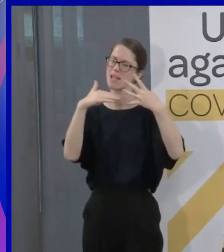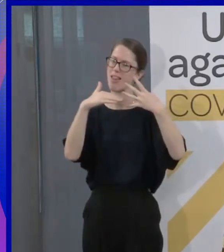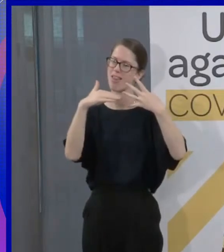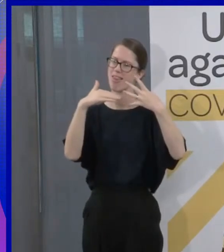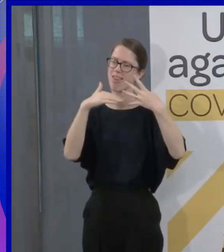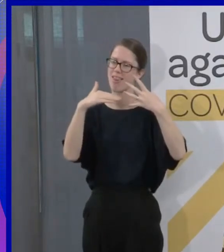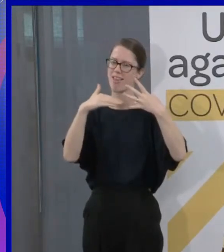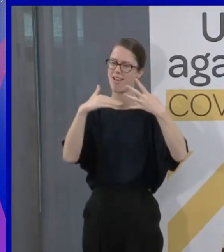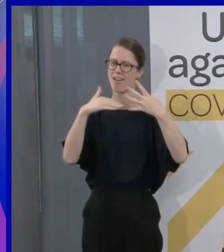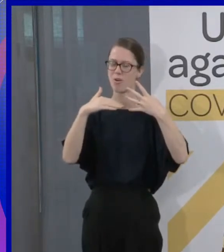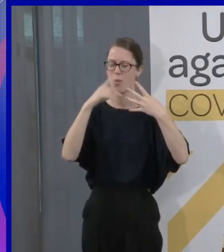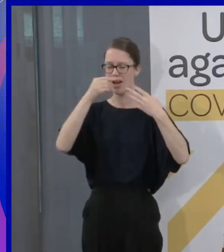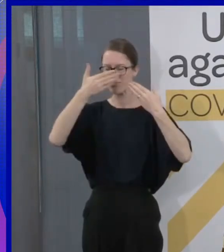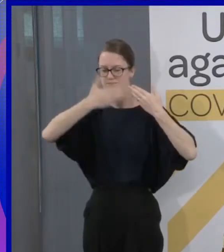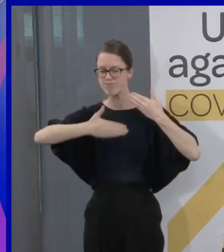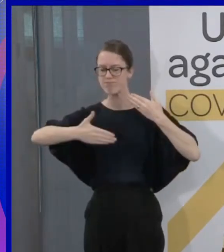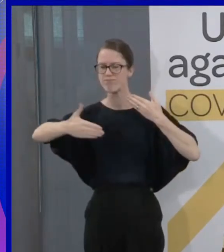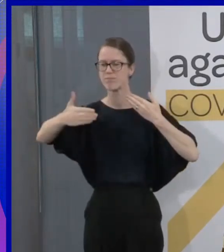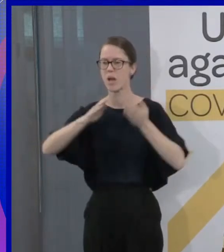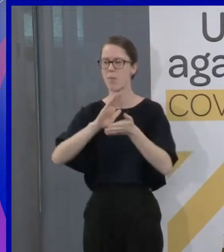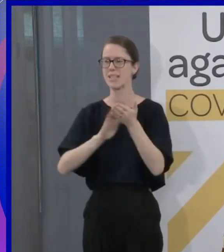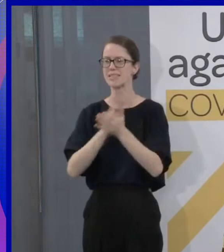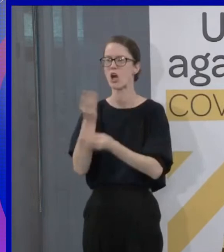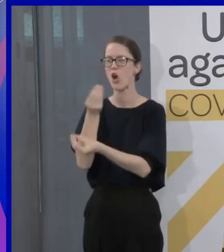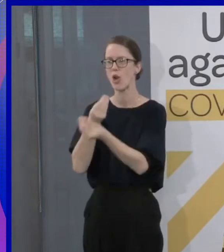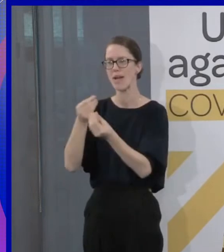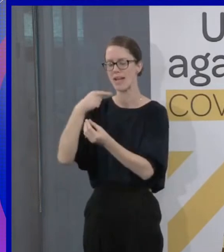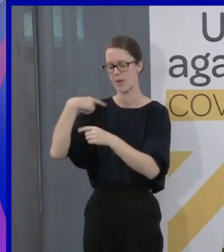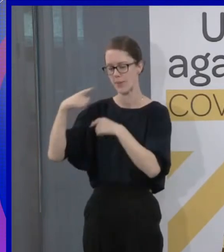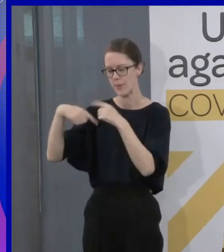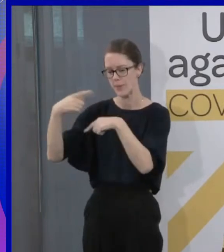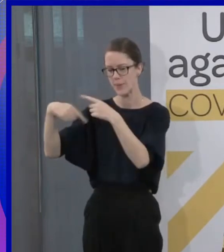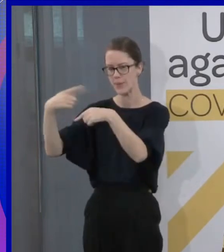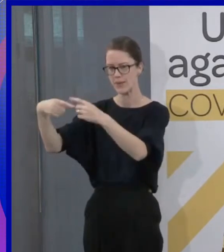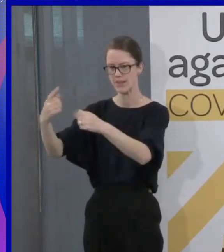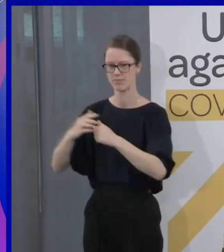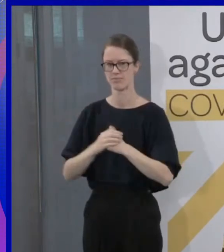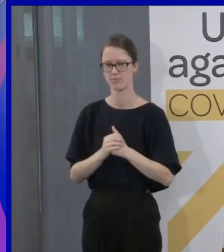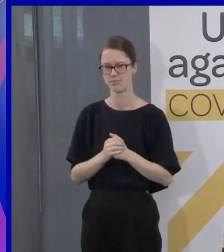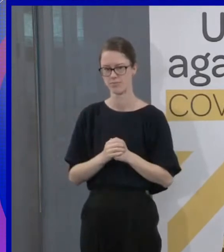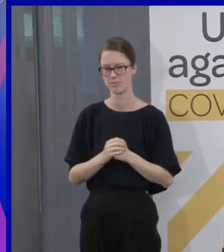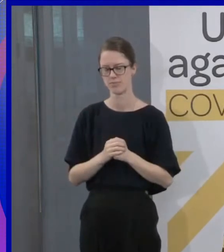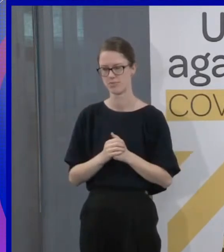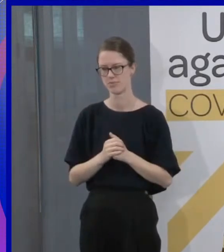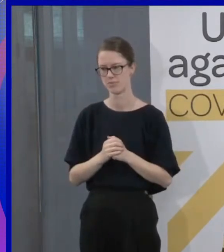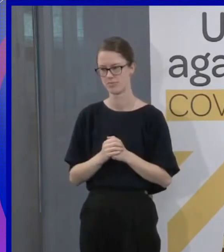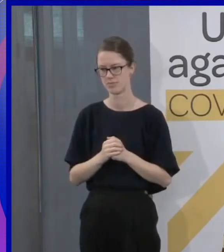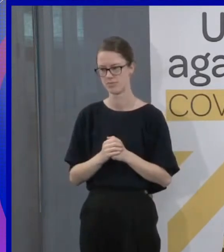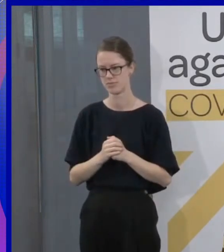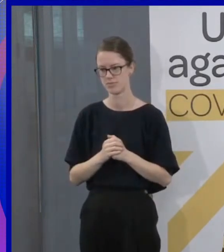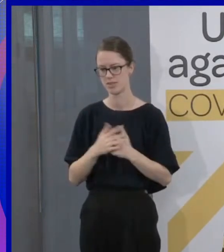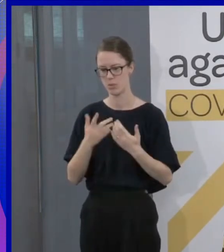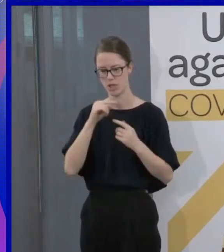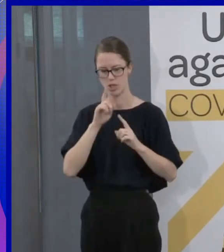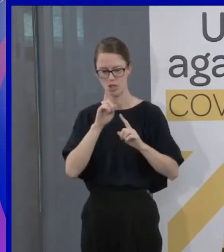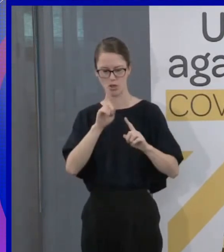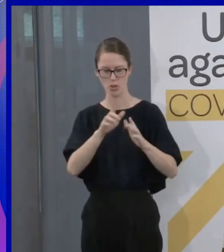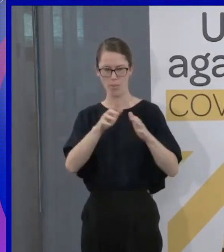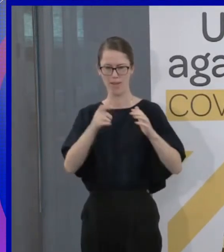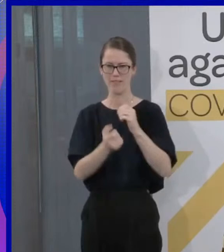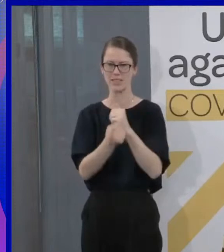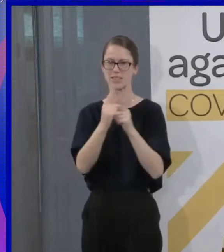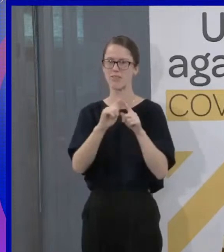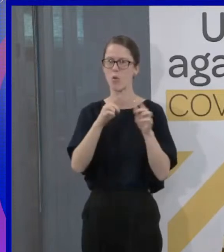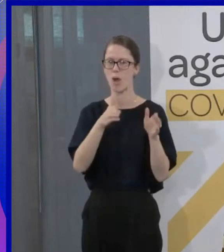we can maintain that really open economy and do as much as we would like to around attending large events and so on. How many